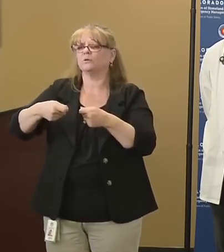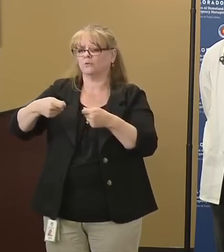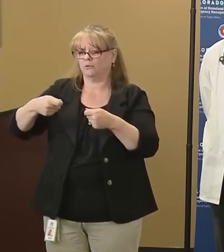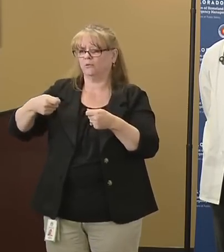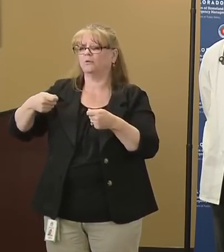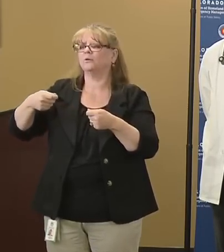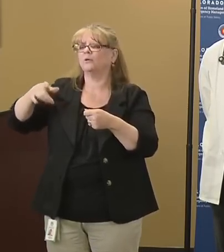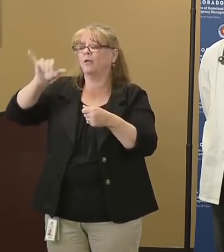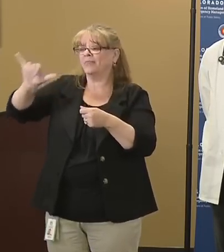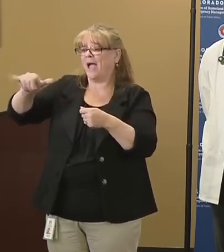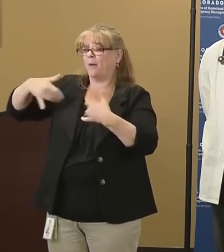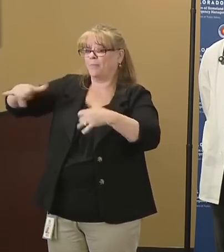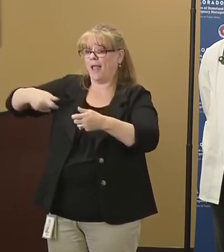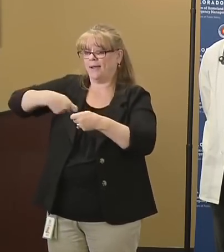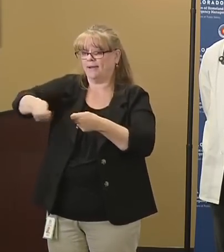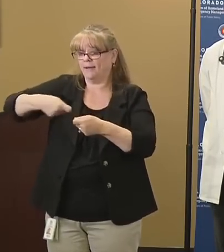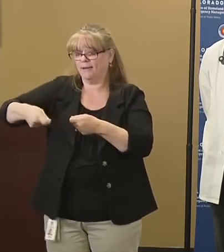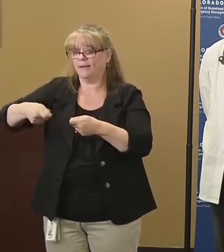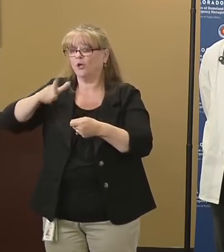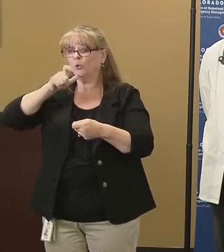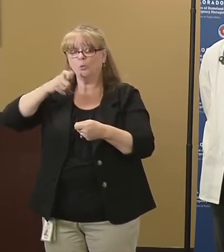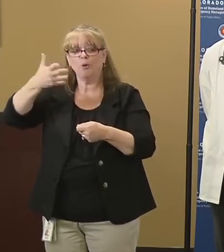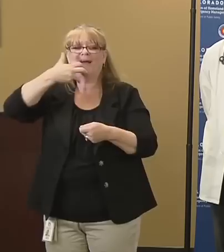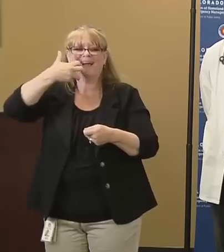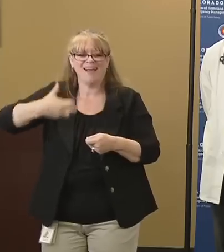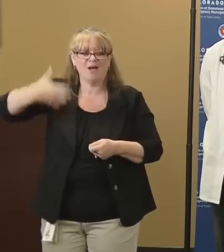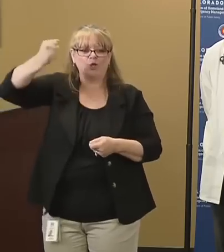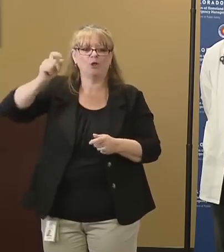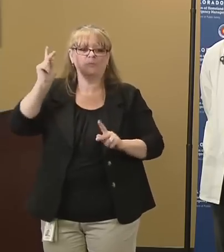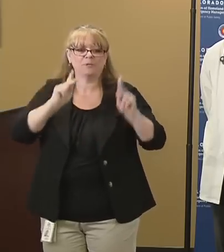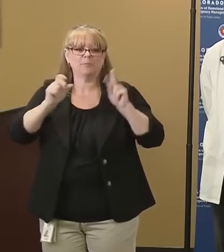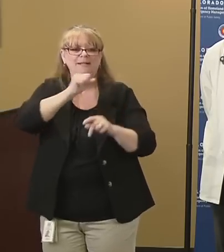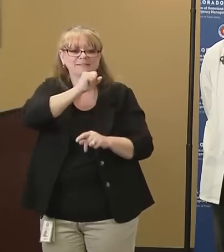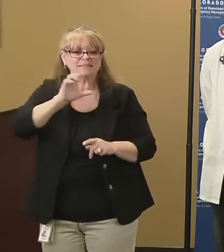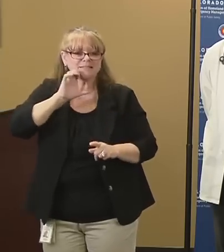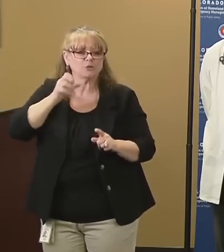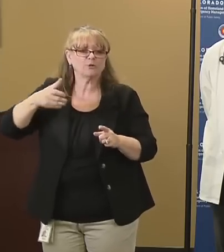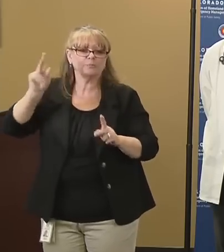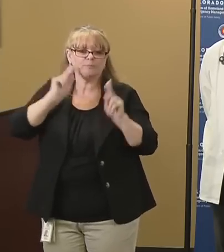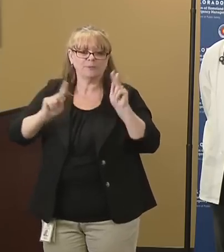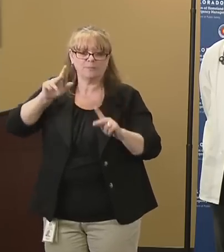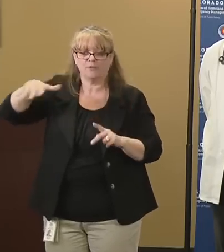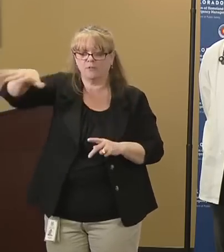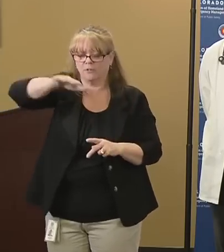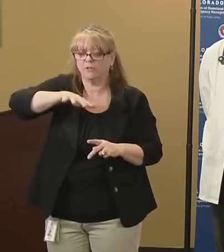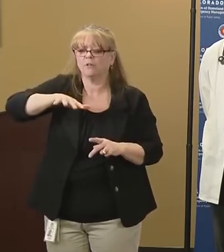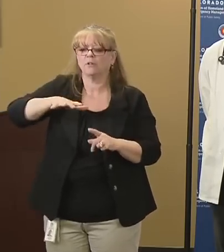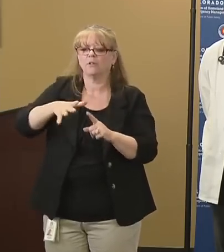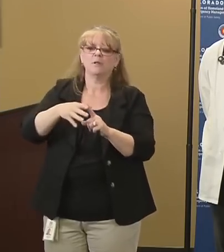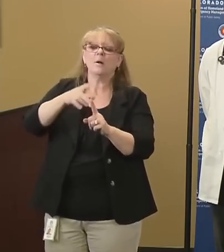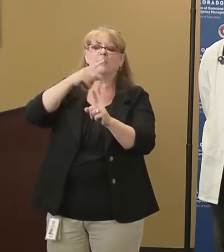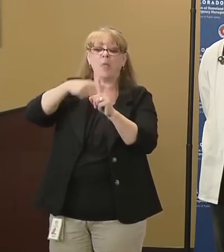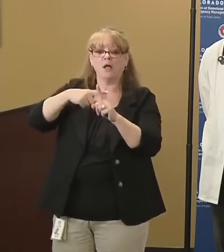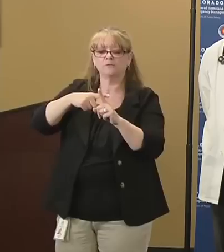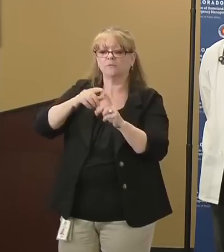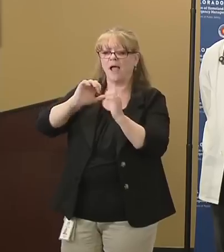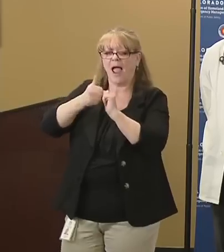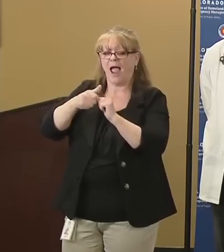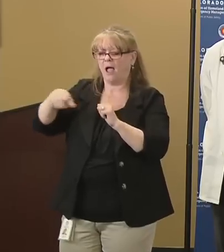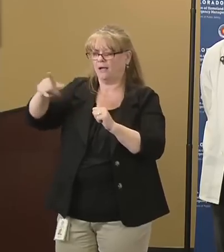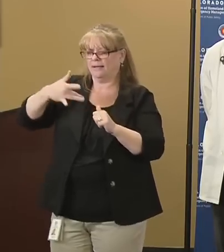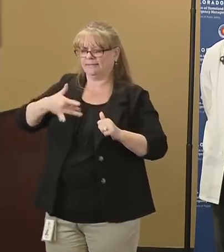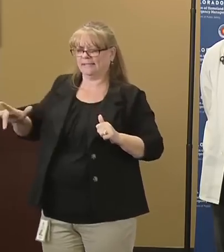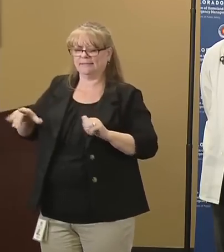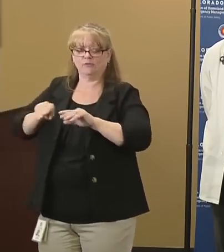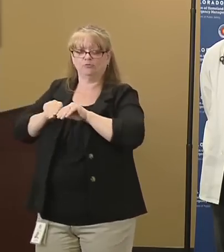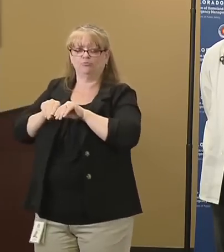demographically, people who are most at risk, in addition to the normal spread of the virus. What we want to make sure we also see is